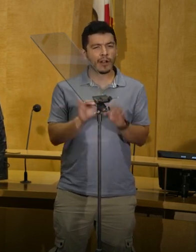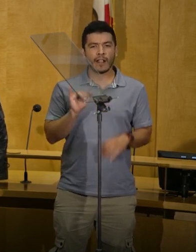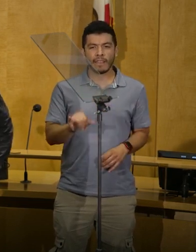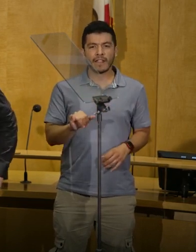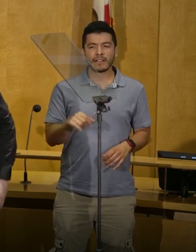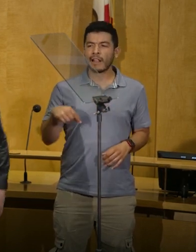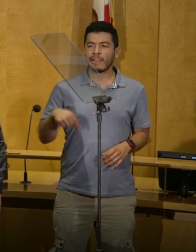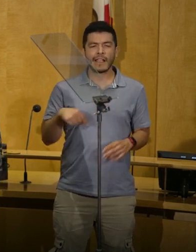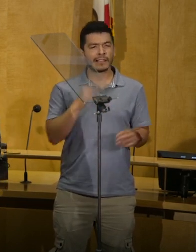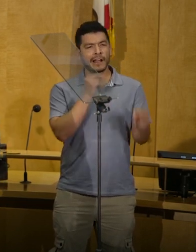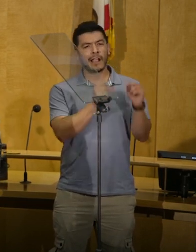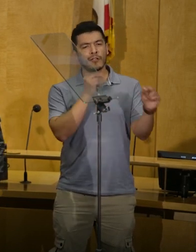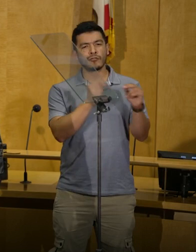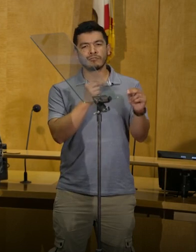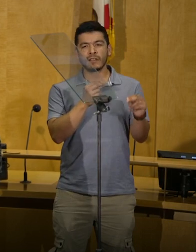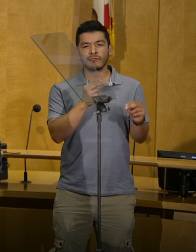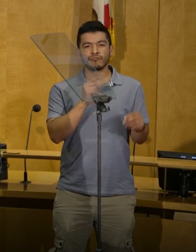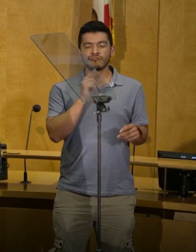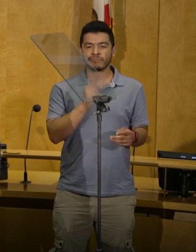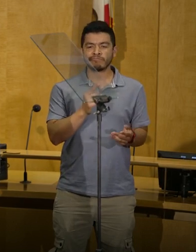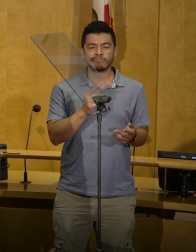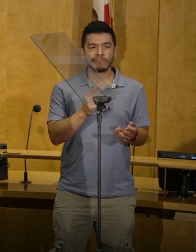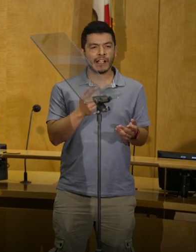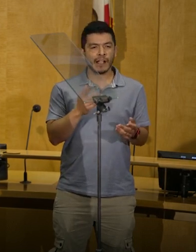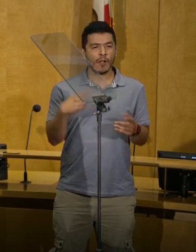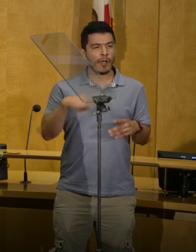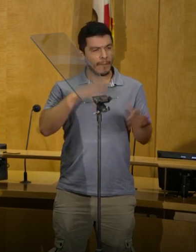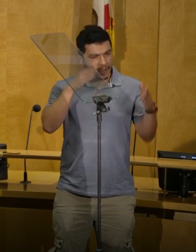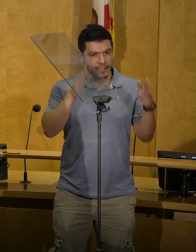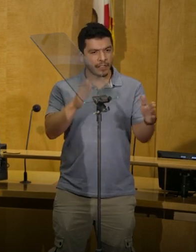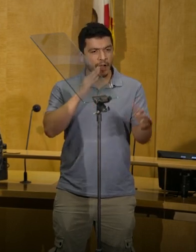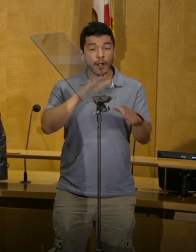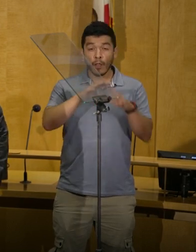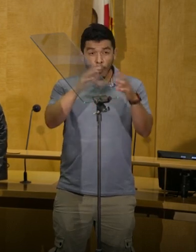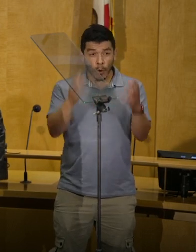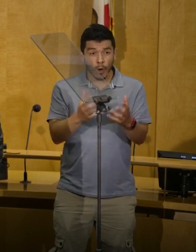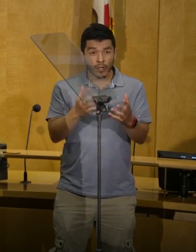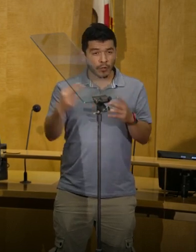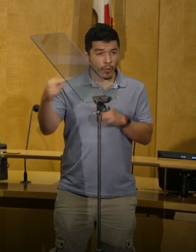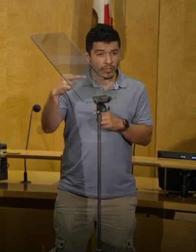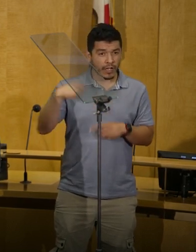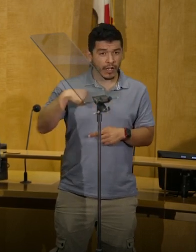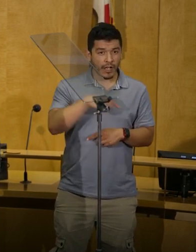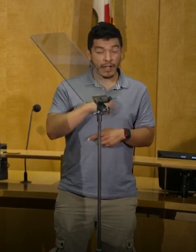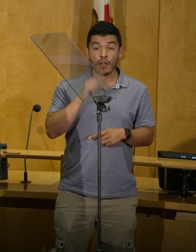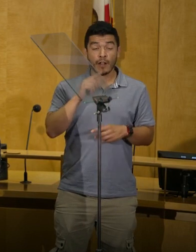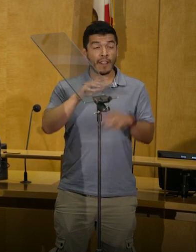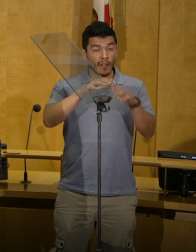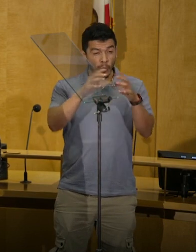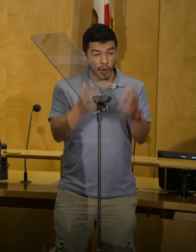that this negotiation be covered because the eyes of the world, and particularly the eyes of